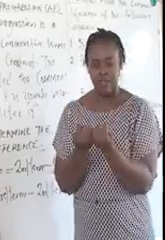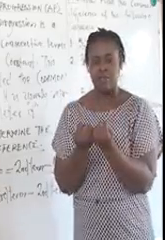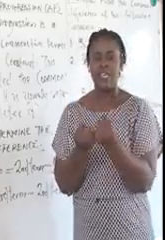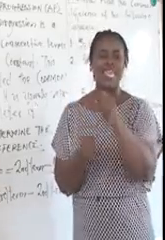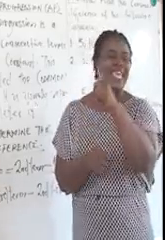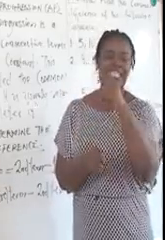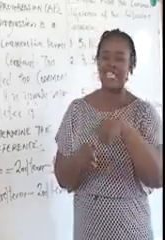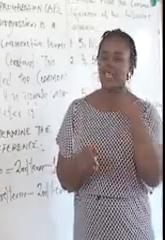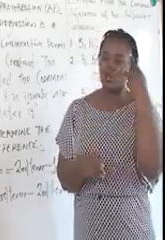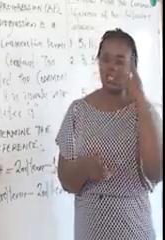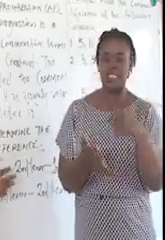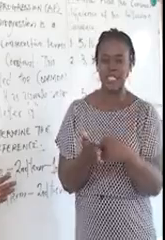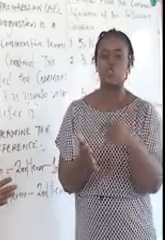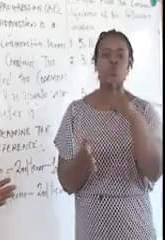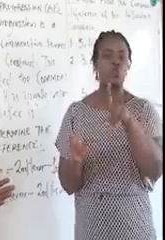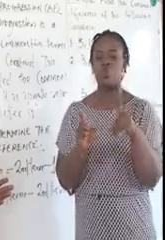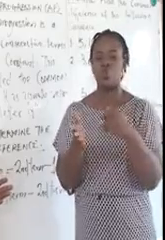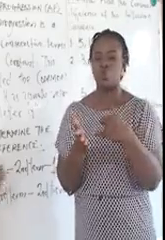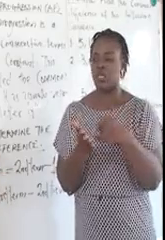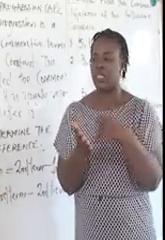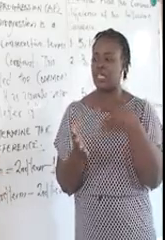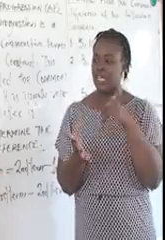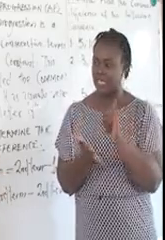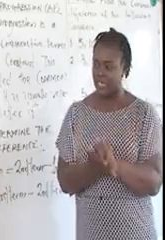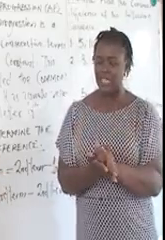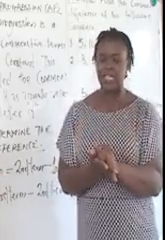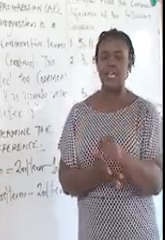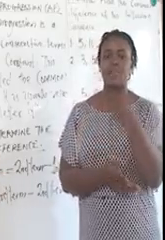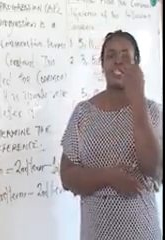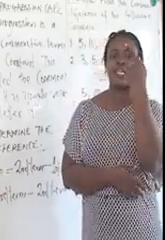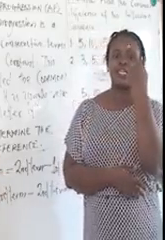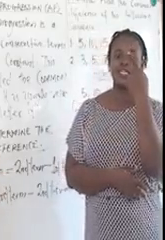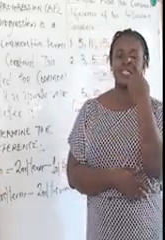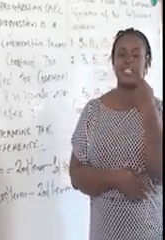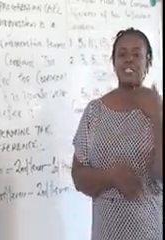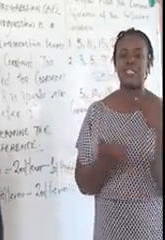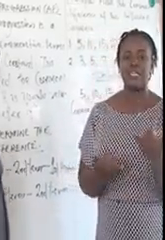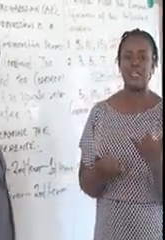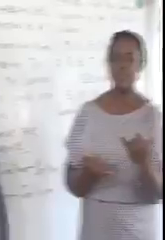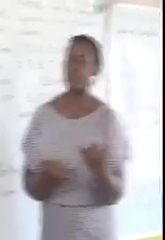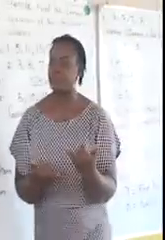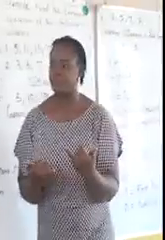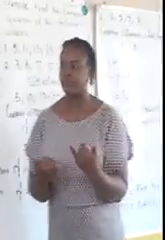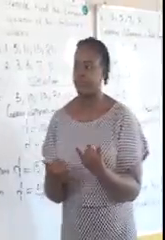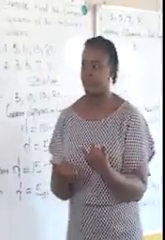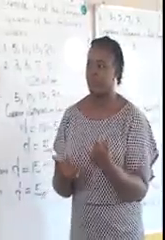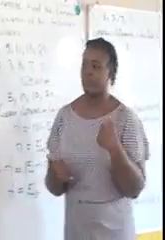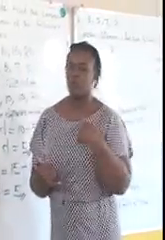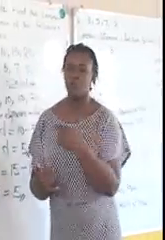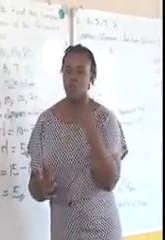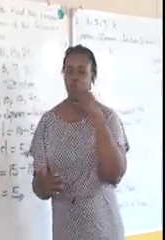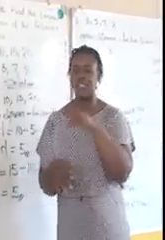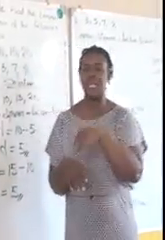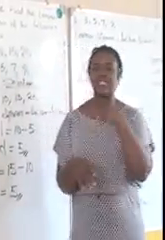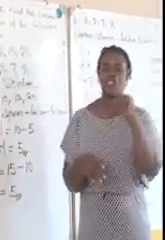you are giving any sequence. The first example we took on the board, we look at